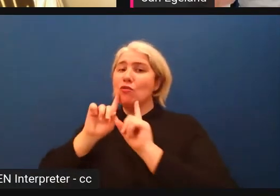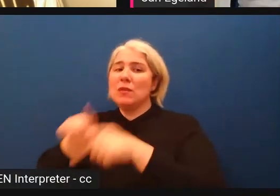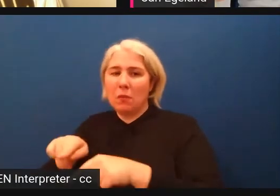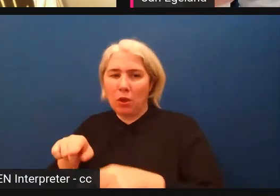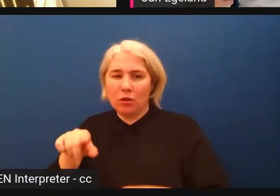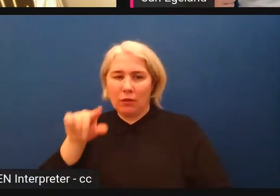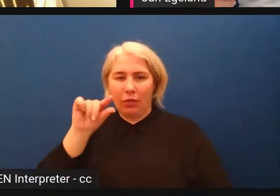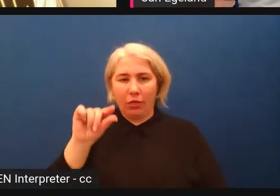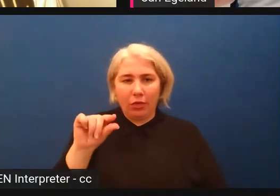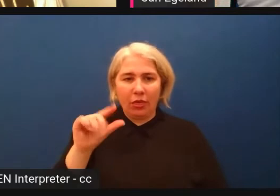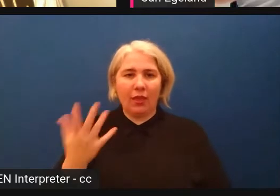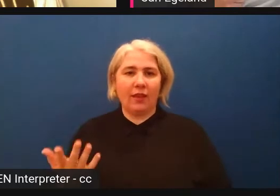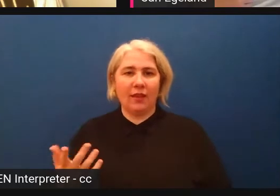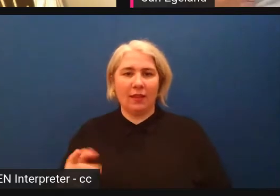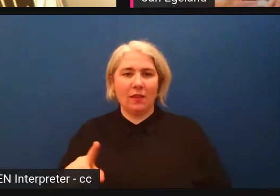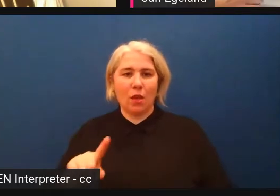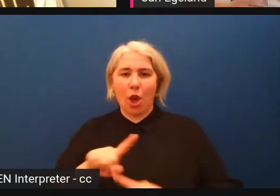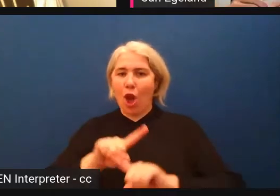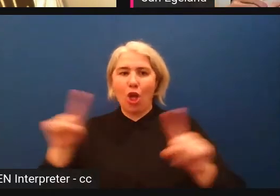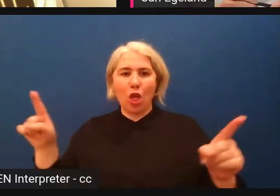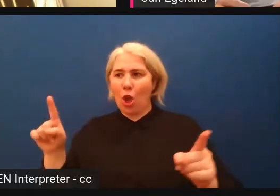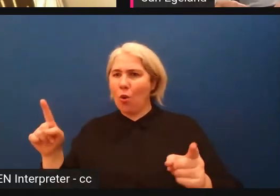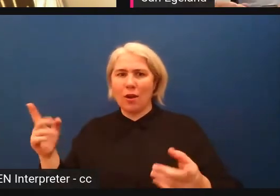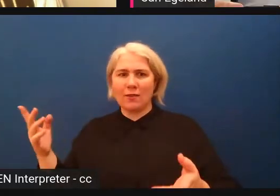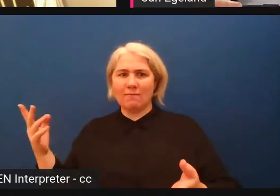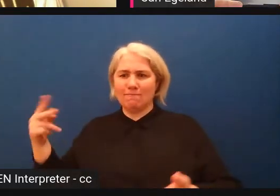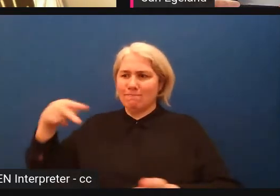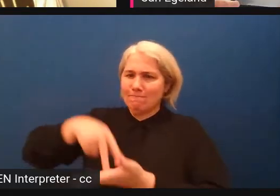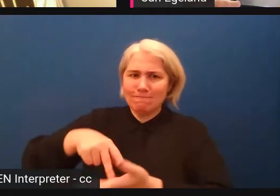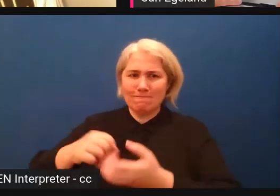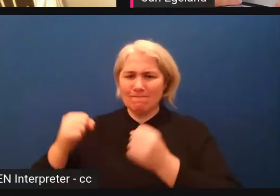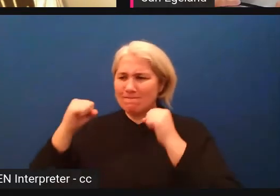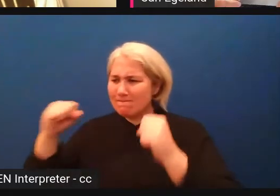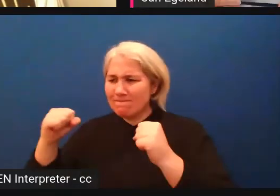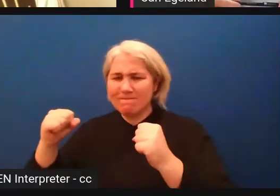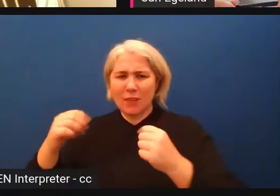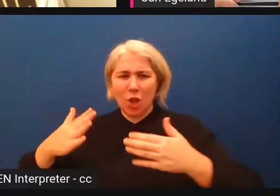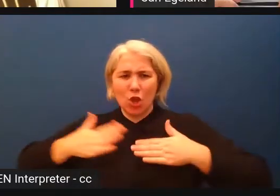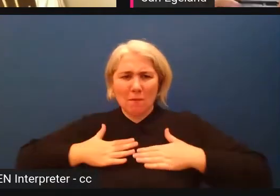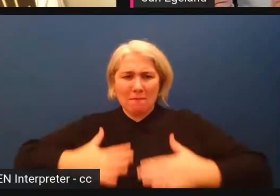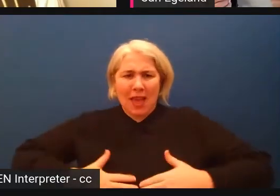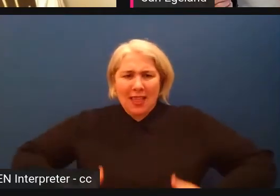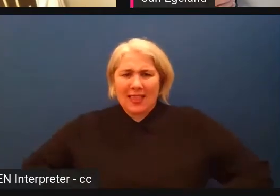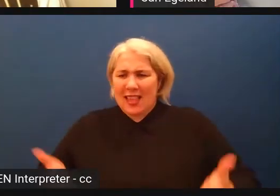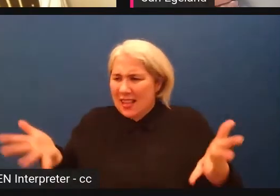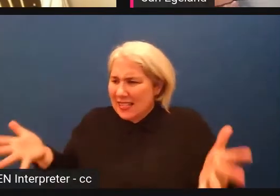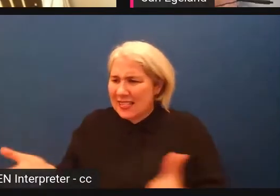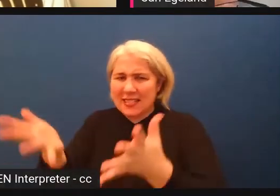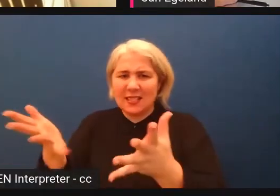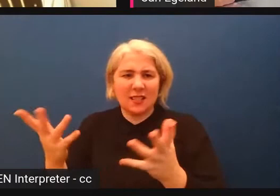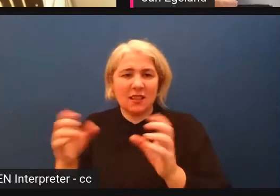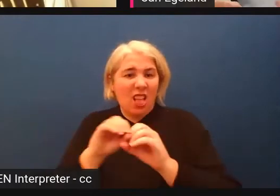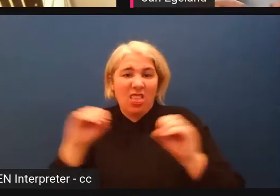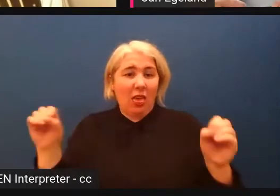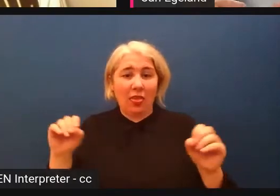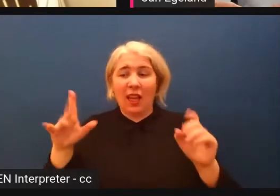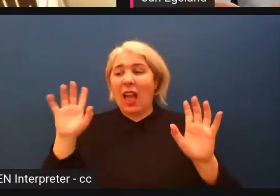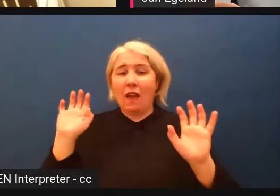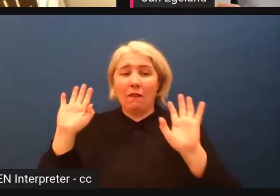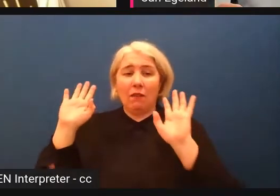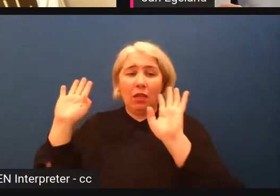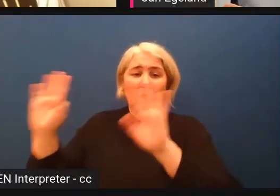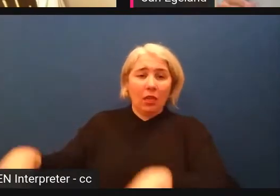will to stand up for basic humanitarian principles. So at the moment, we're not there. We're failing these